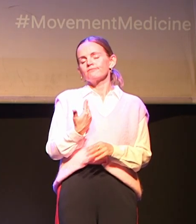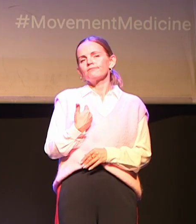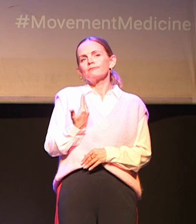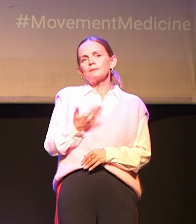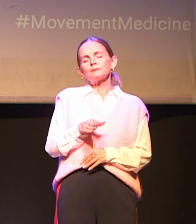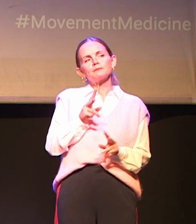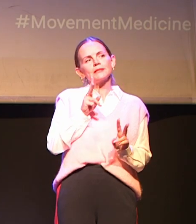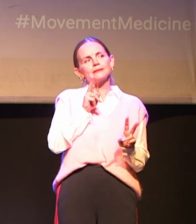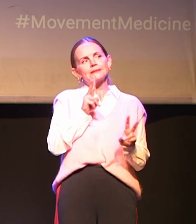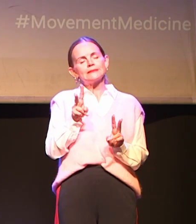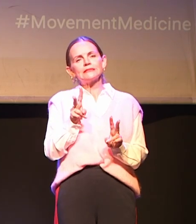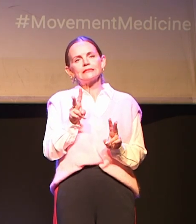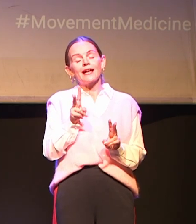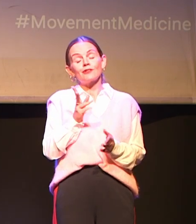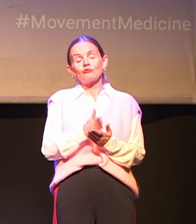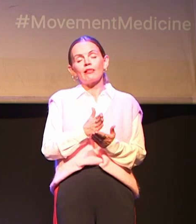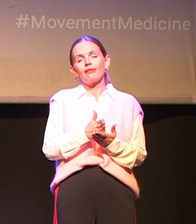I can really understand